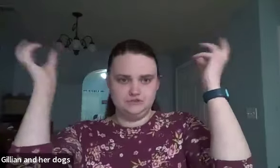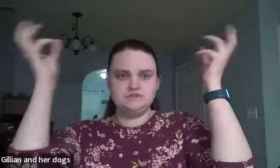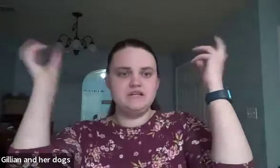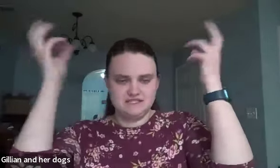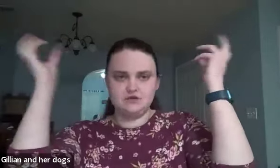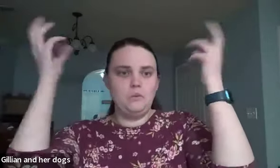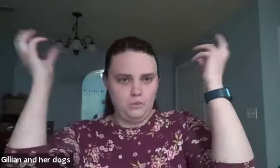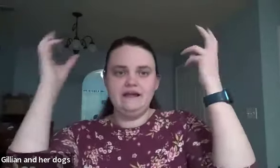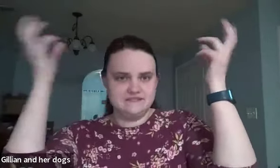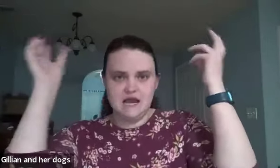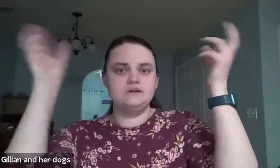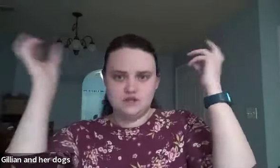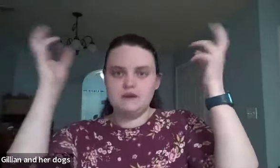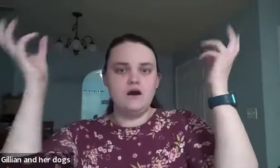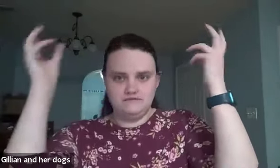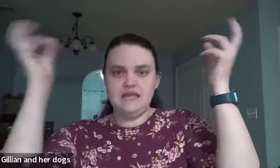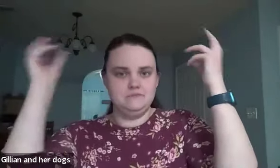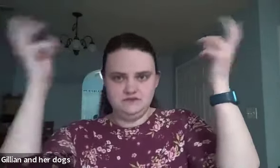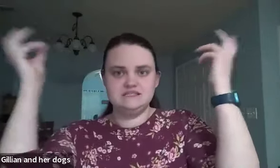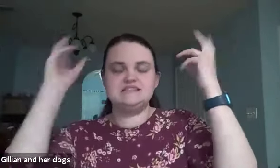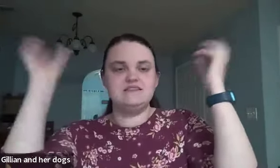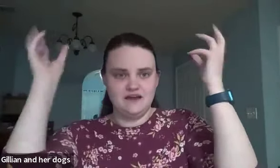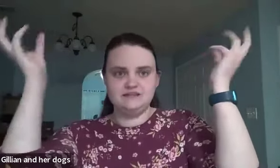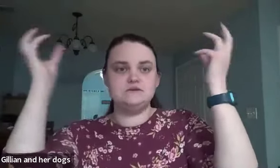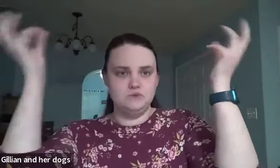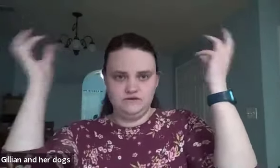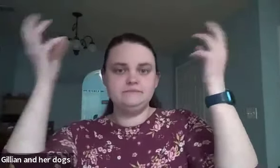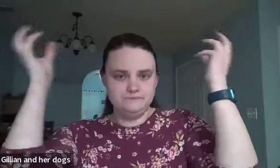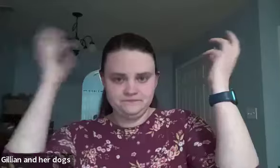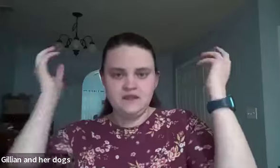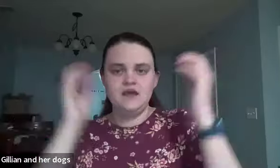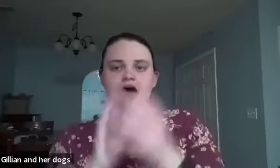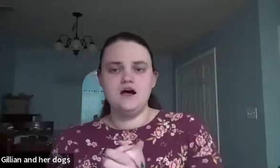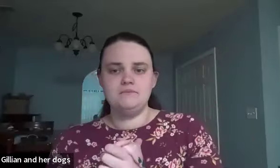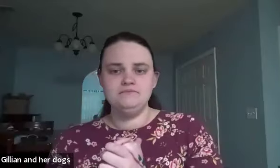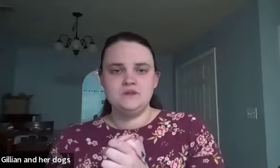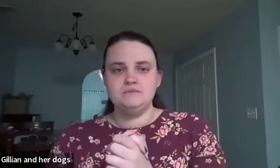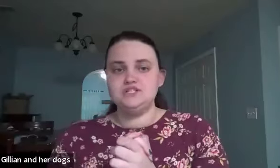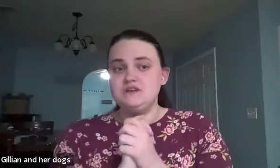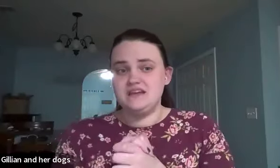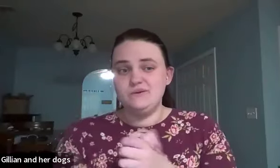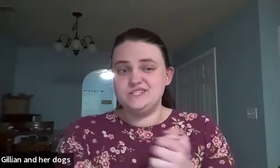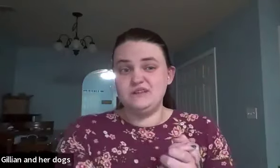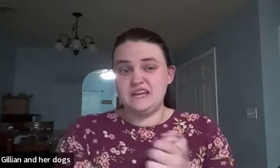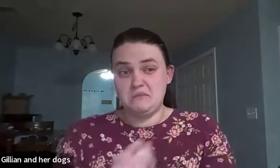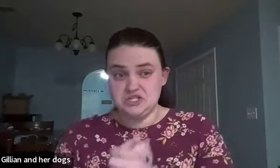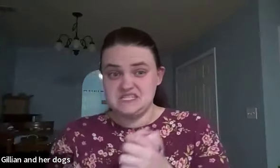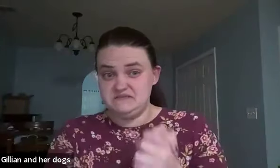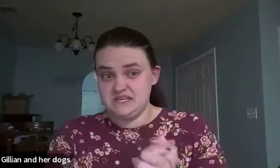circles because they're like the sirens going off, ambulance, because of the lights, they're moving. But you can always do like an emergency